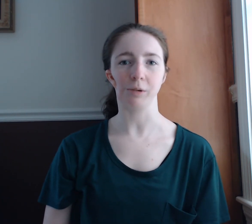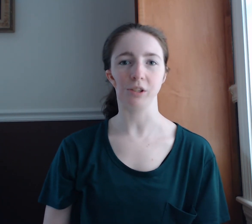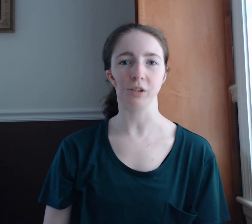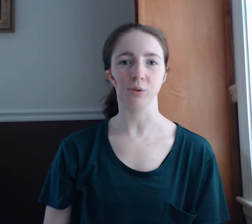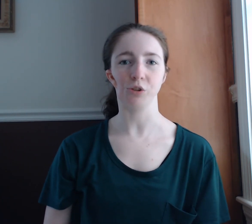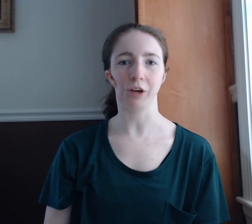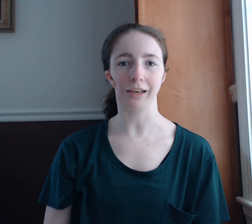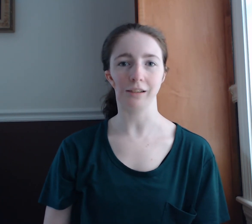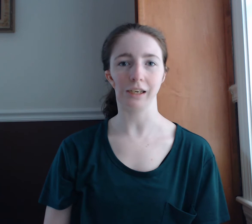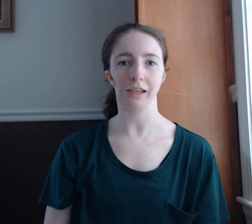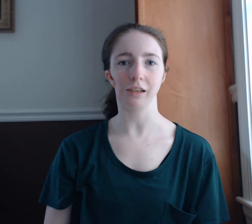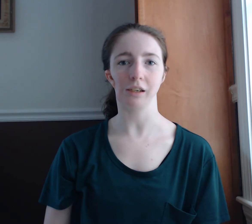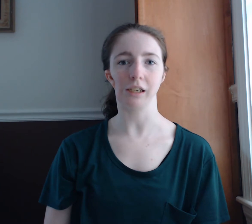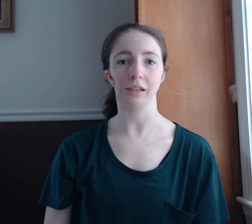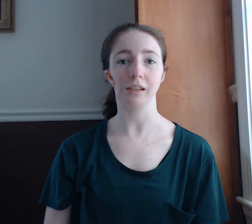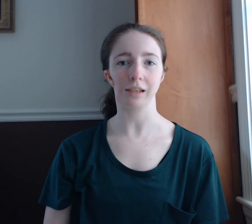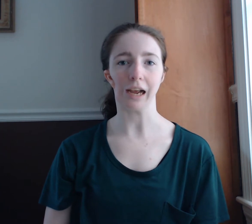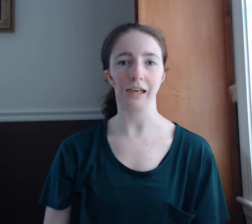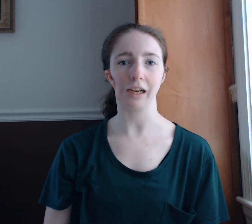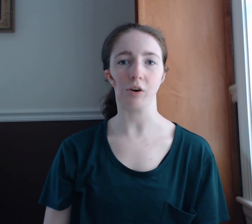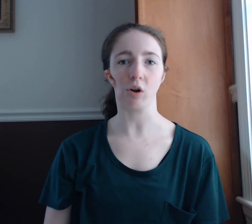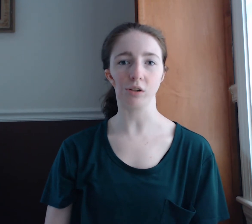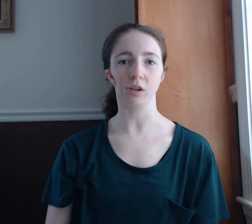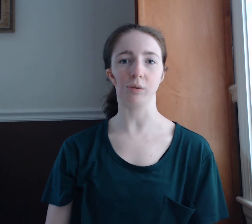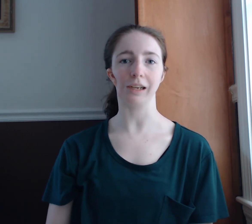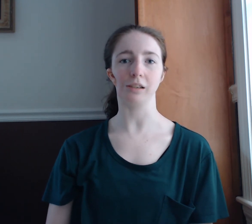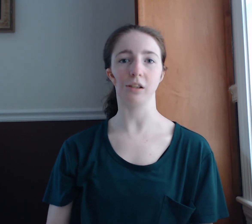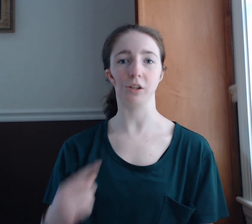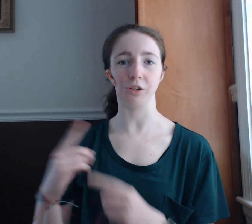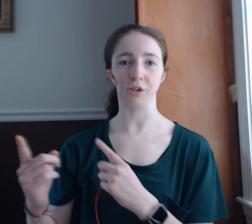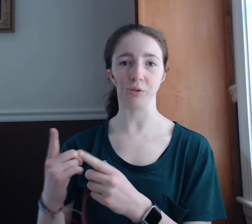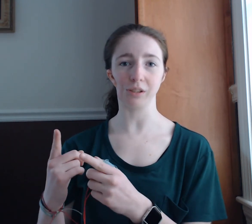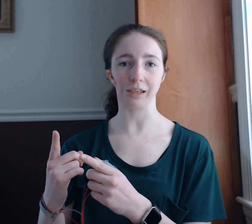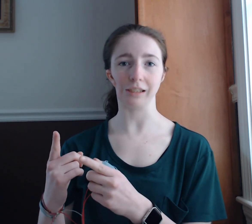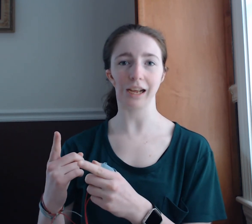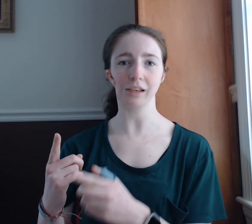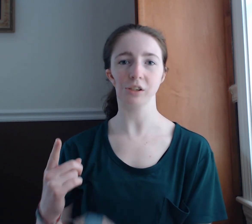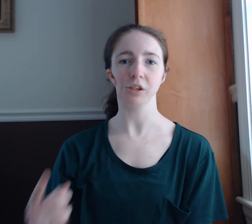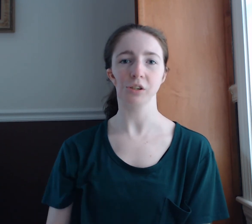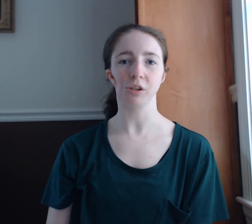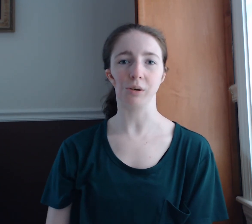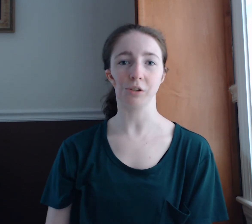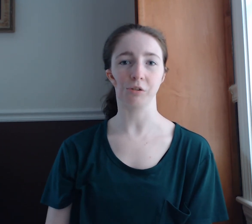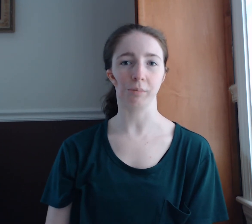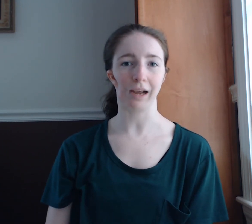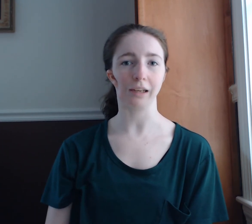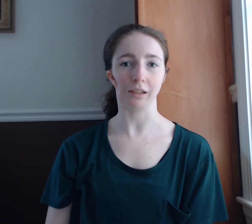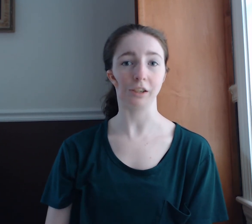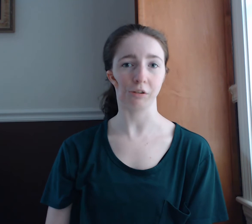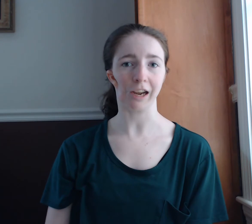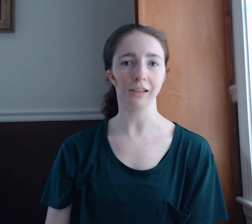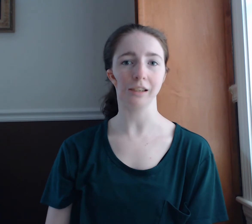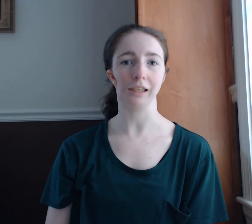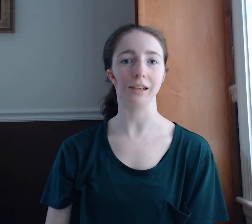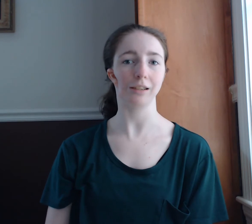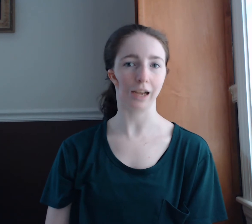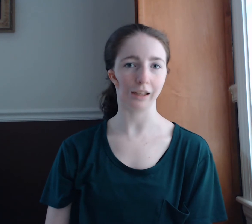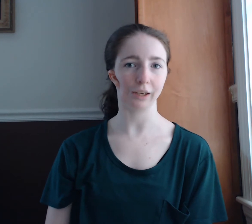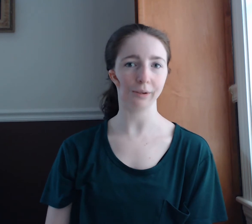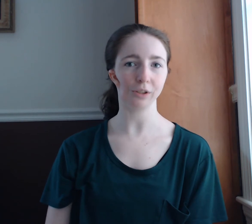to translate it into sign and also into the new syntax, so it's grammatically correct in sign language,